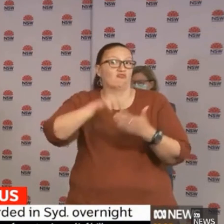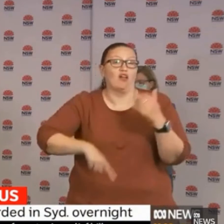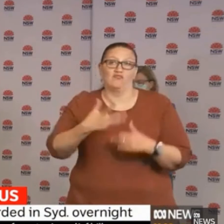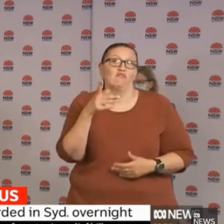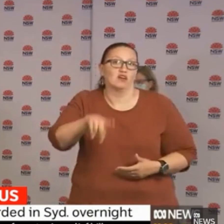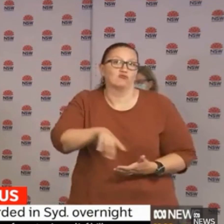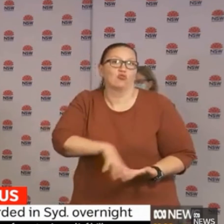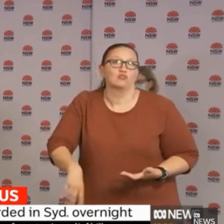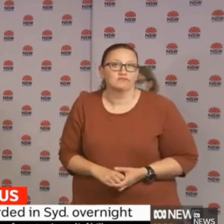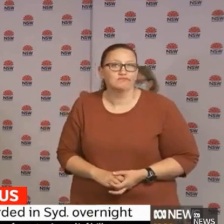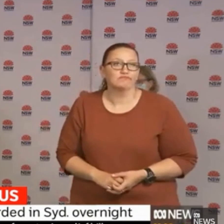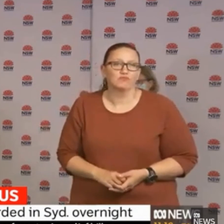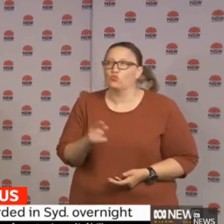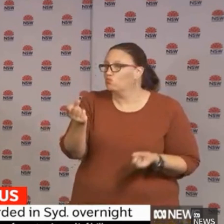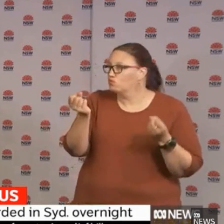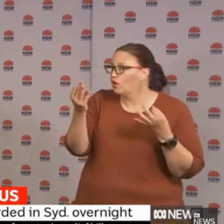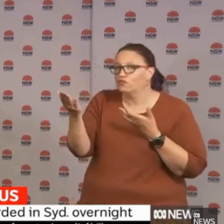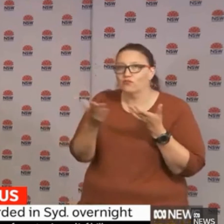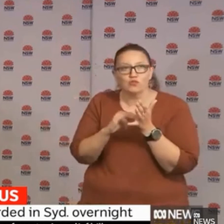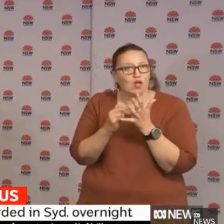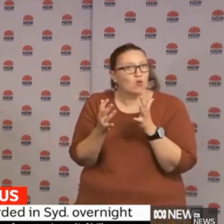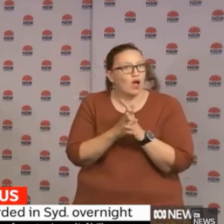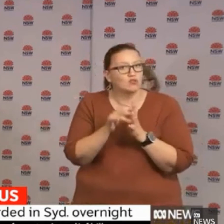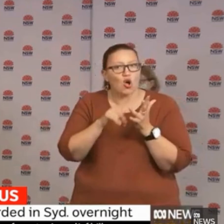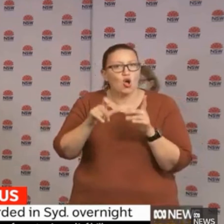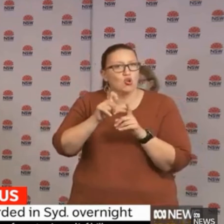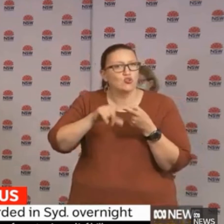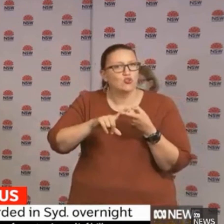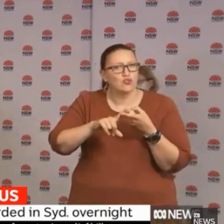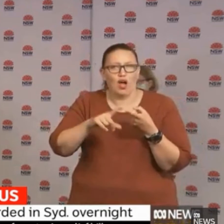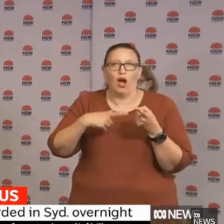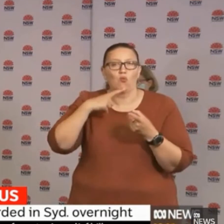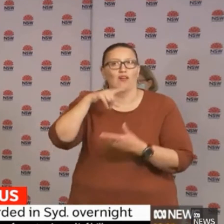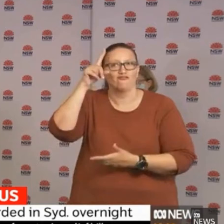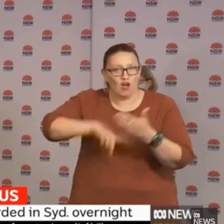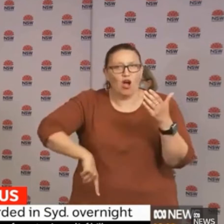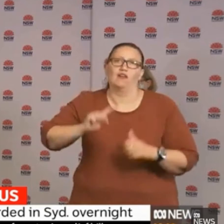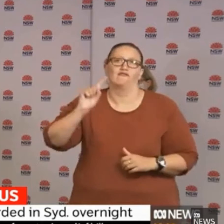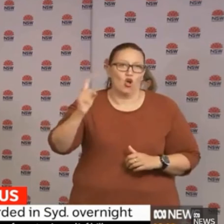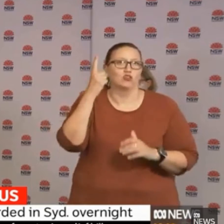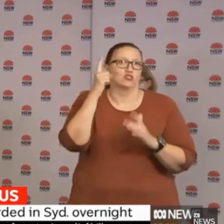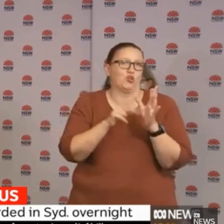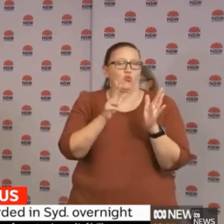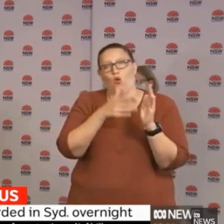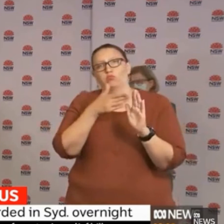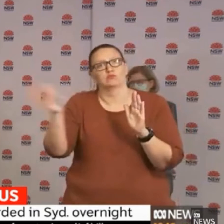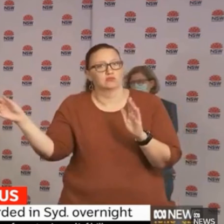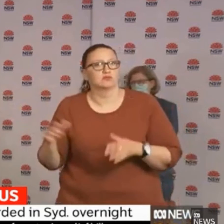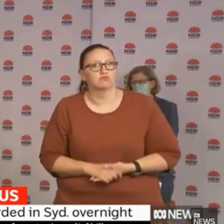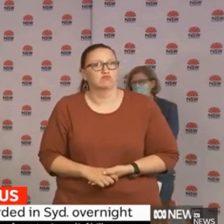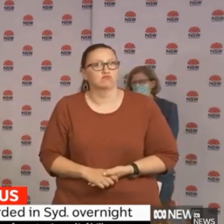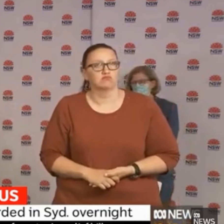fine attached if you don't have those Service New South Wales QR codes by the 1st of January. So I